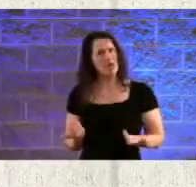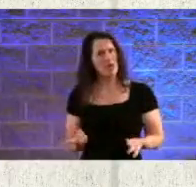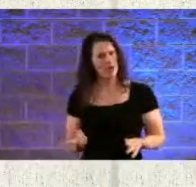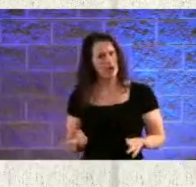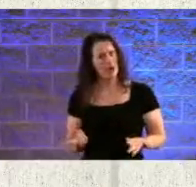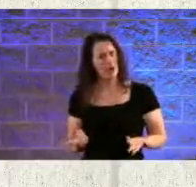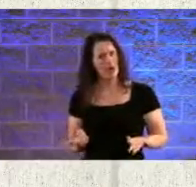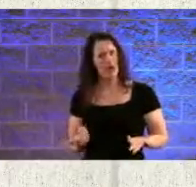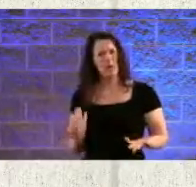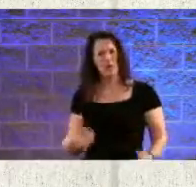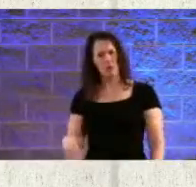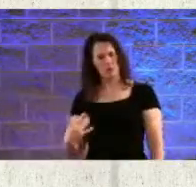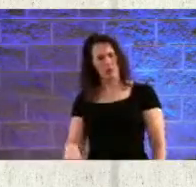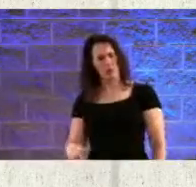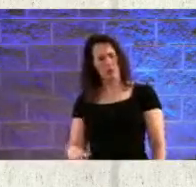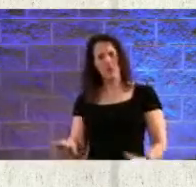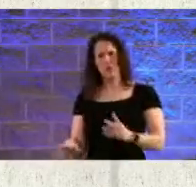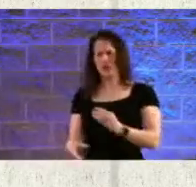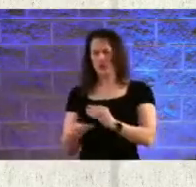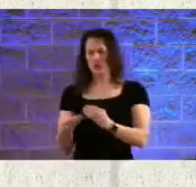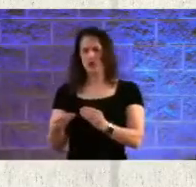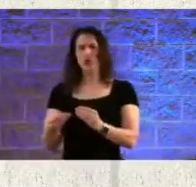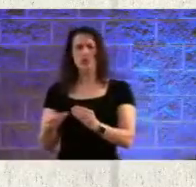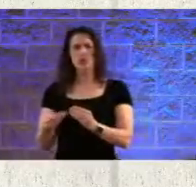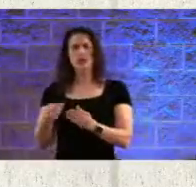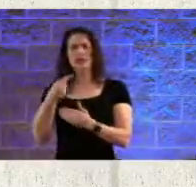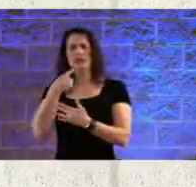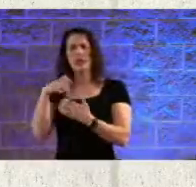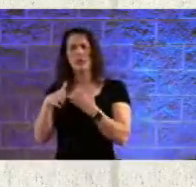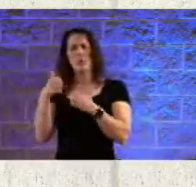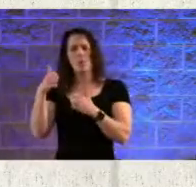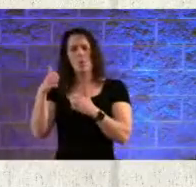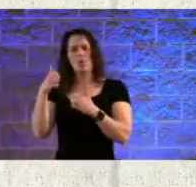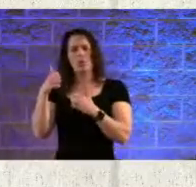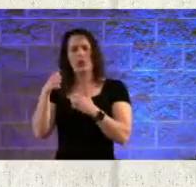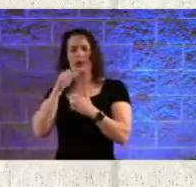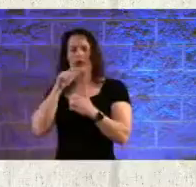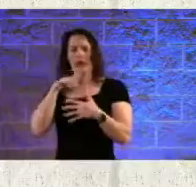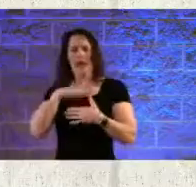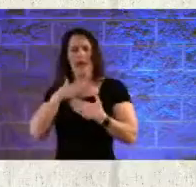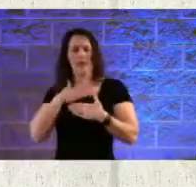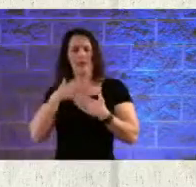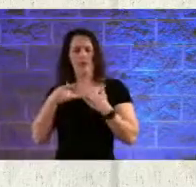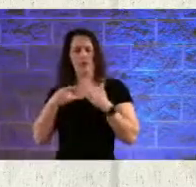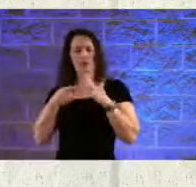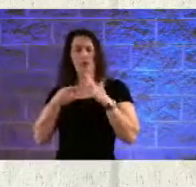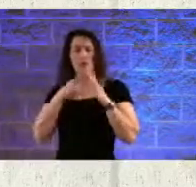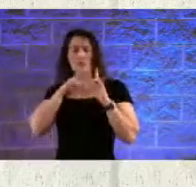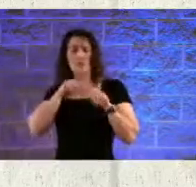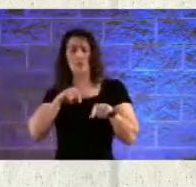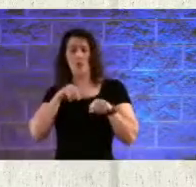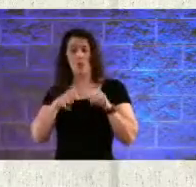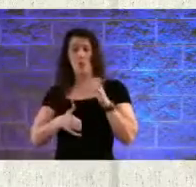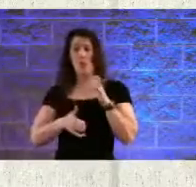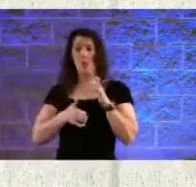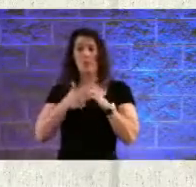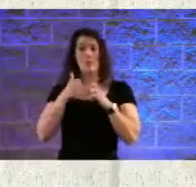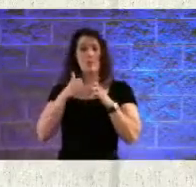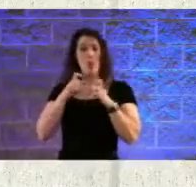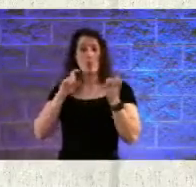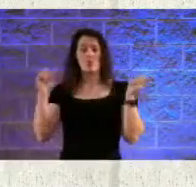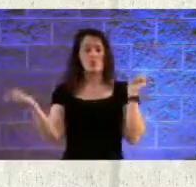that something? In addition, she said, the most unhappy marriages reported the most fantastic